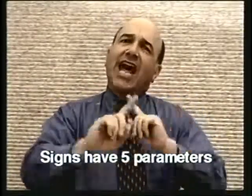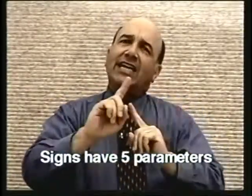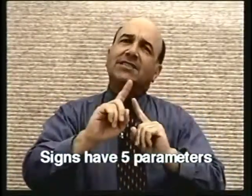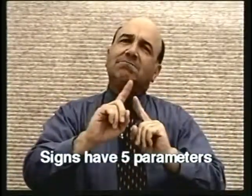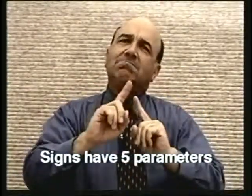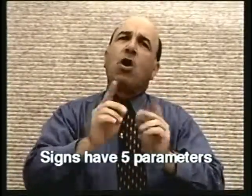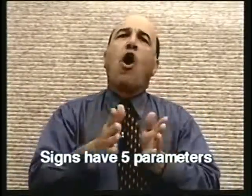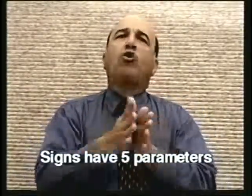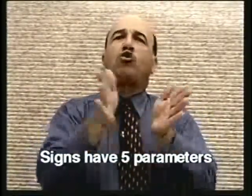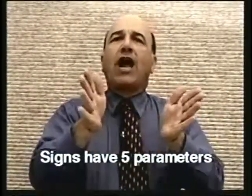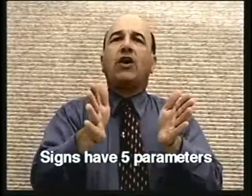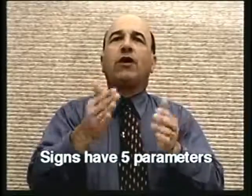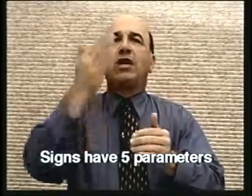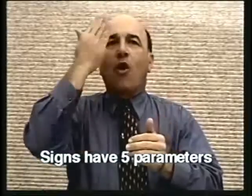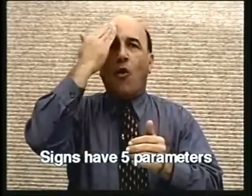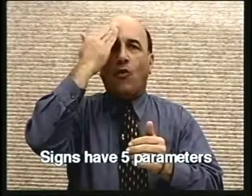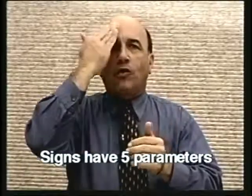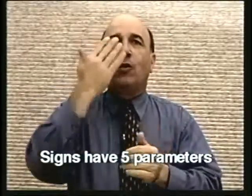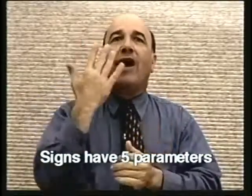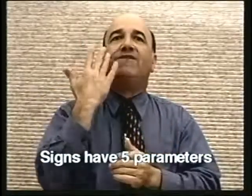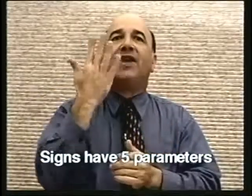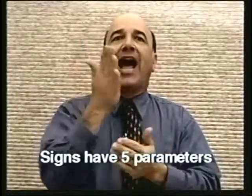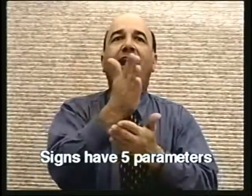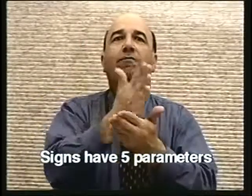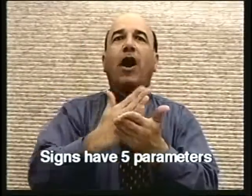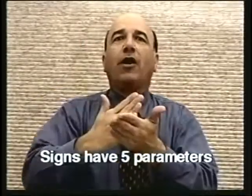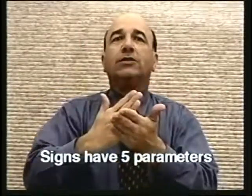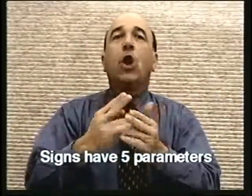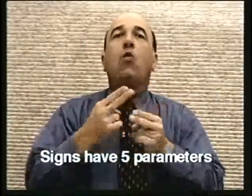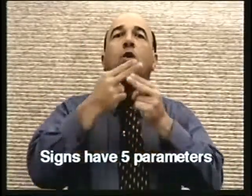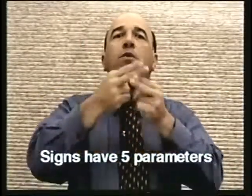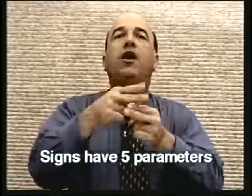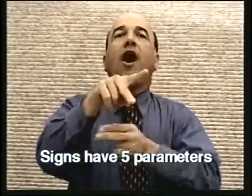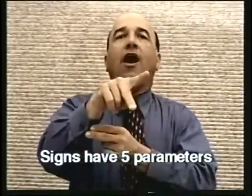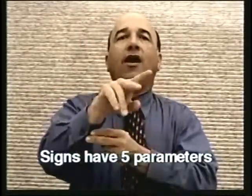Signs are generally known to have 5 parts, which we call